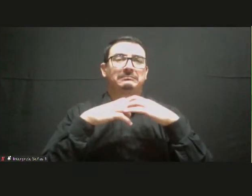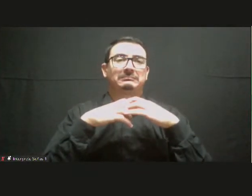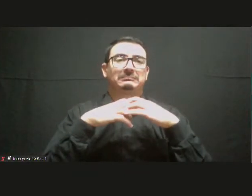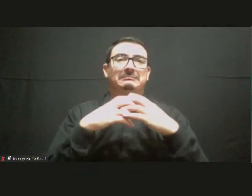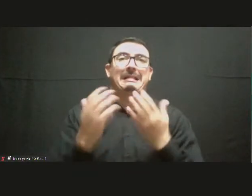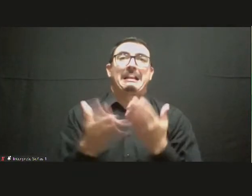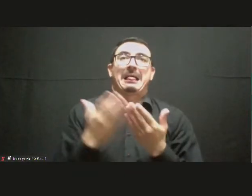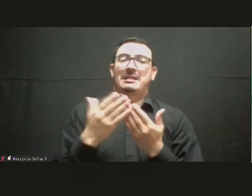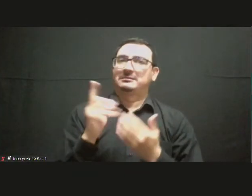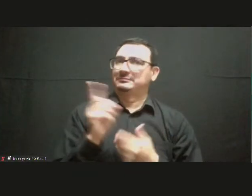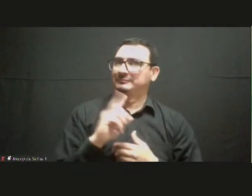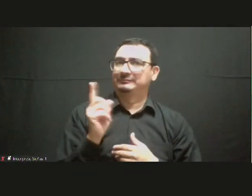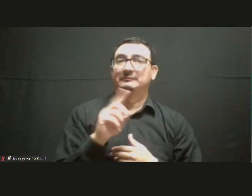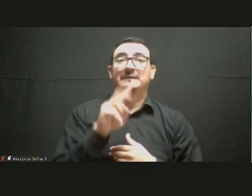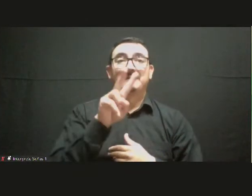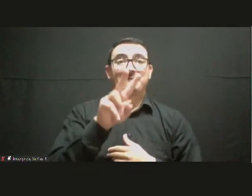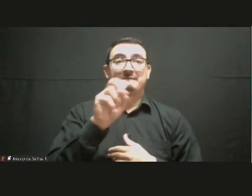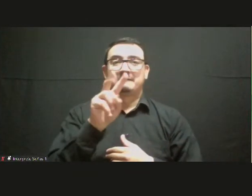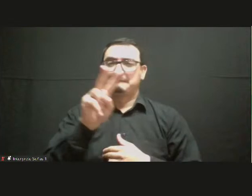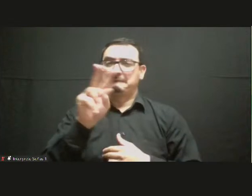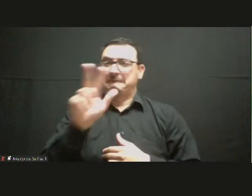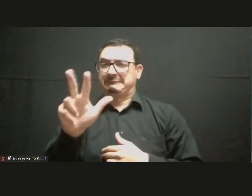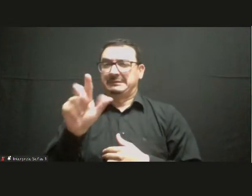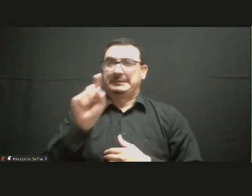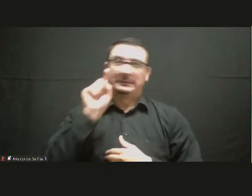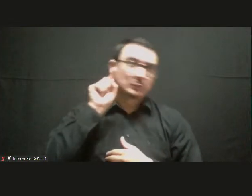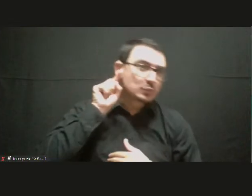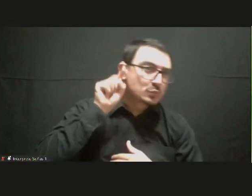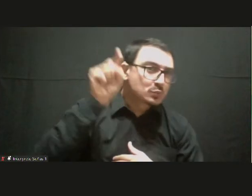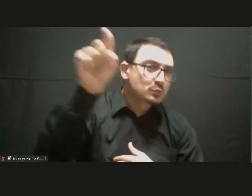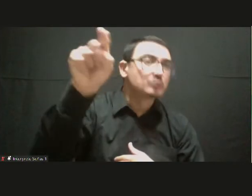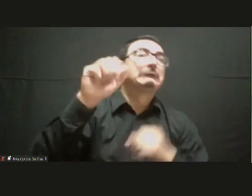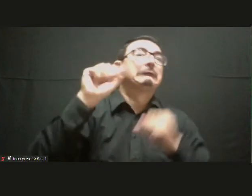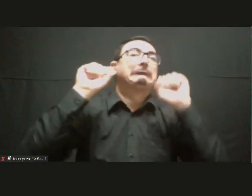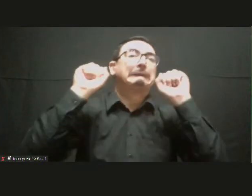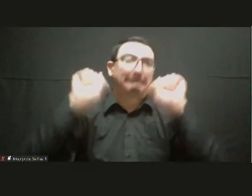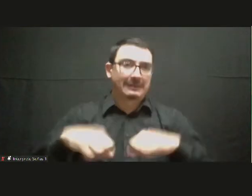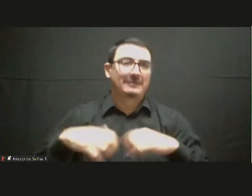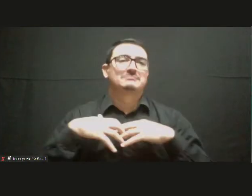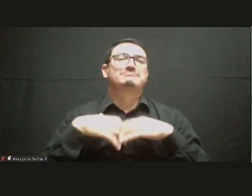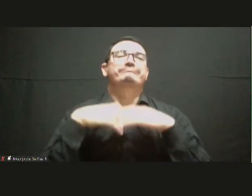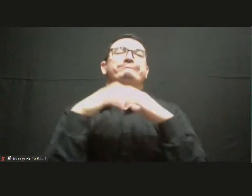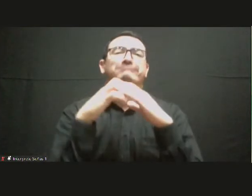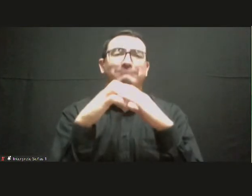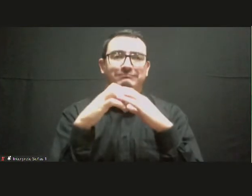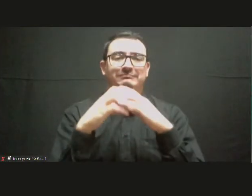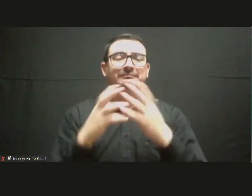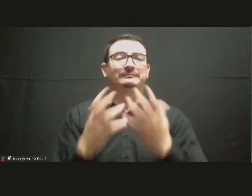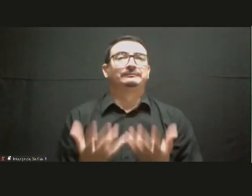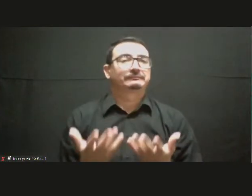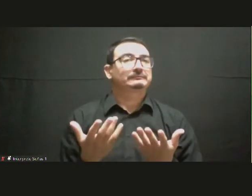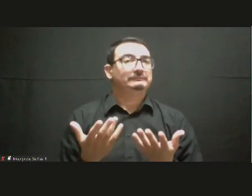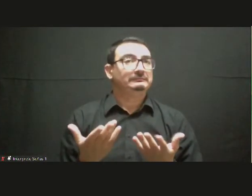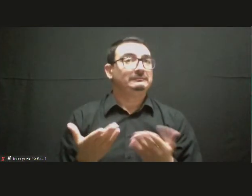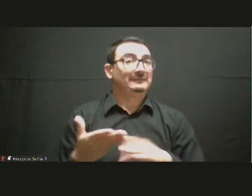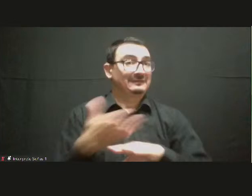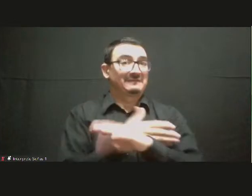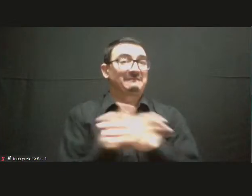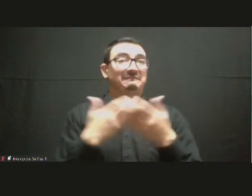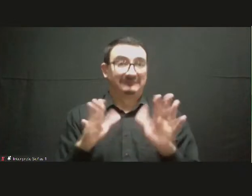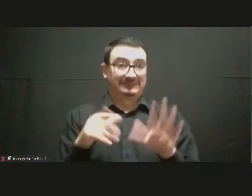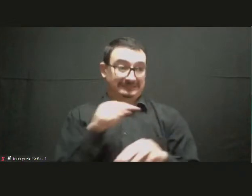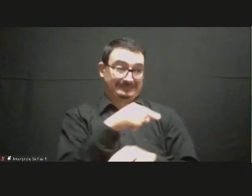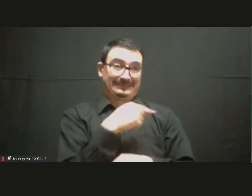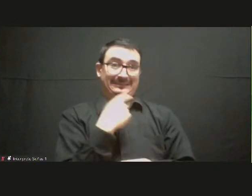particularly harsh given that prior to the pandemic, the tourism sector was seen as an important